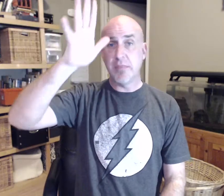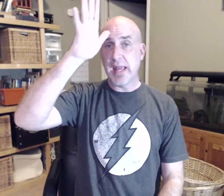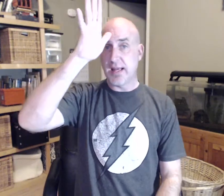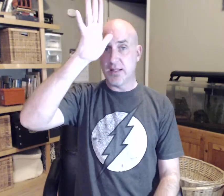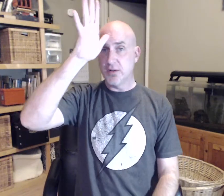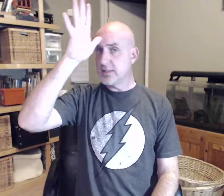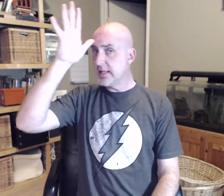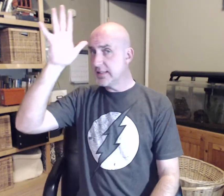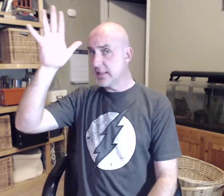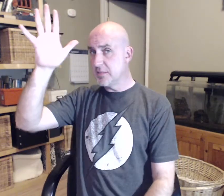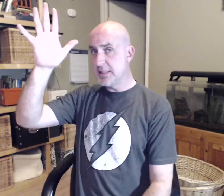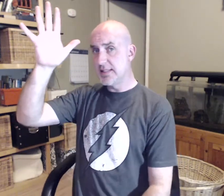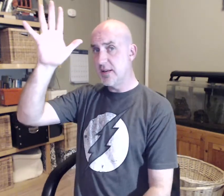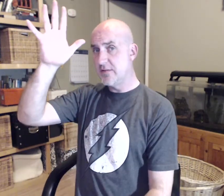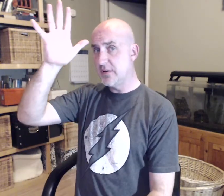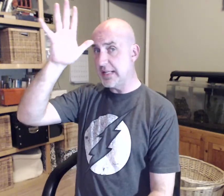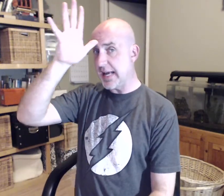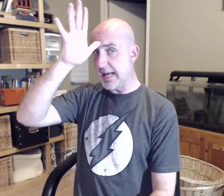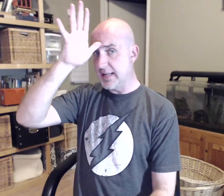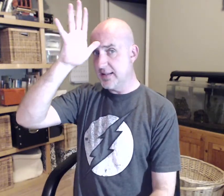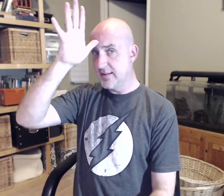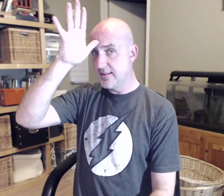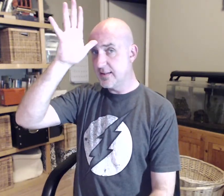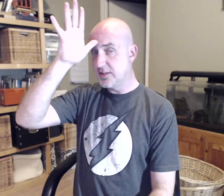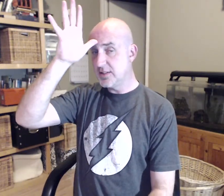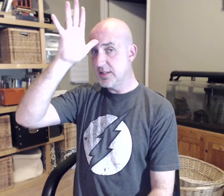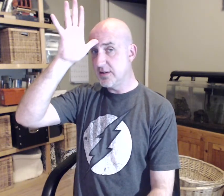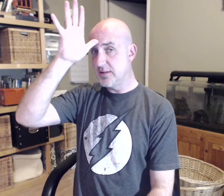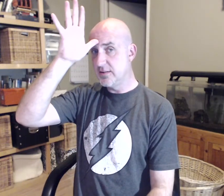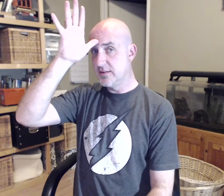man. It looks like it's going to be the sign for dad. Touches here,